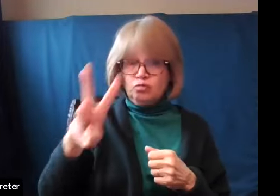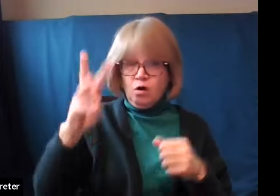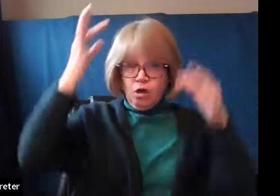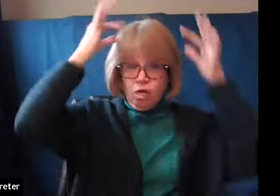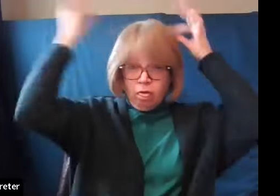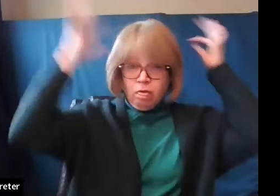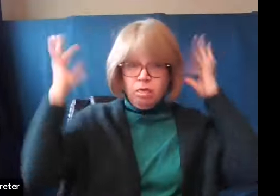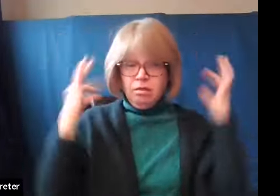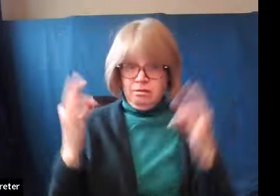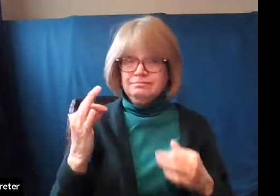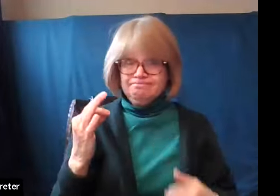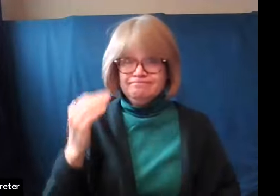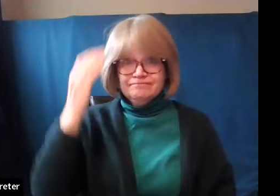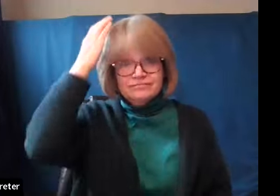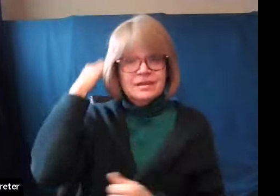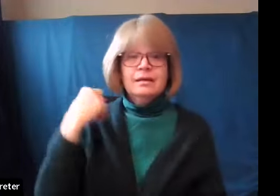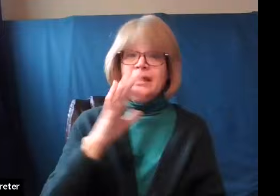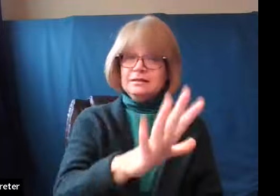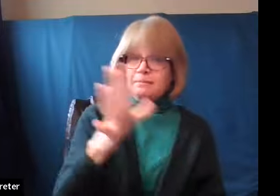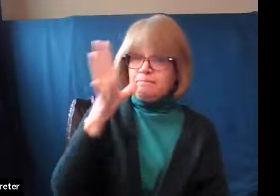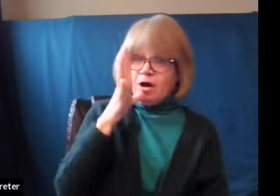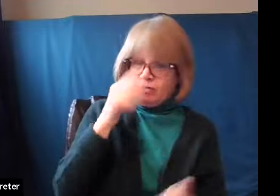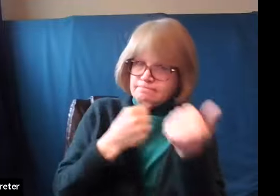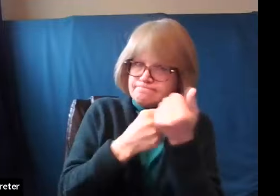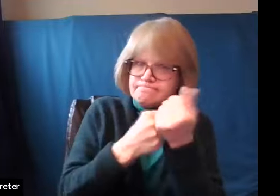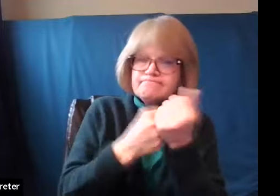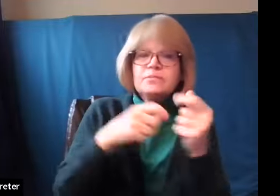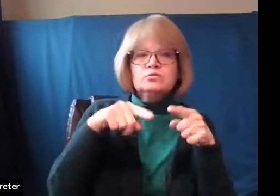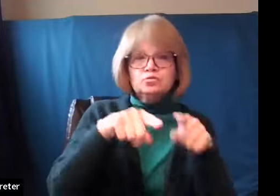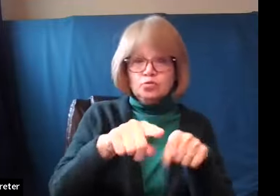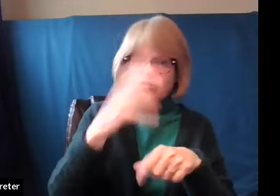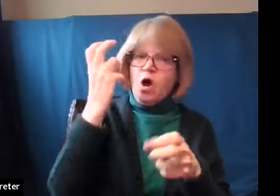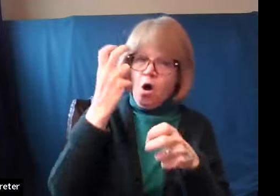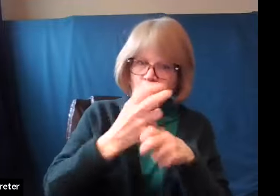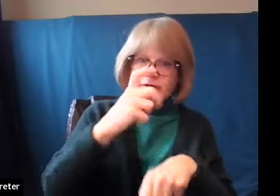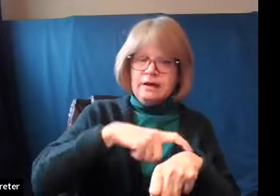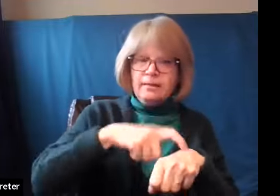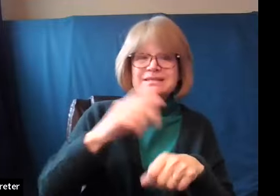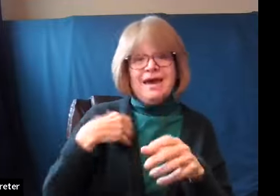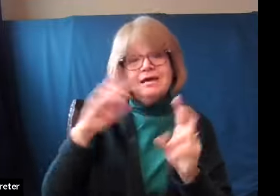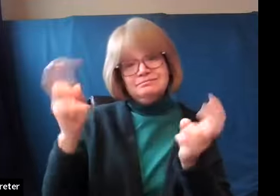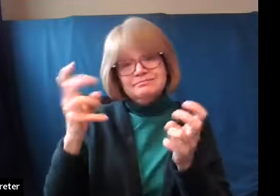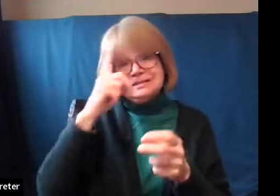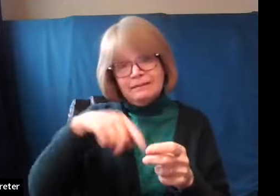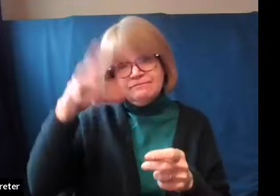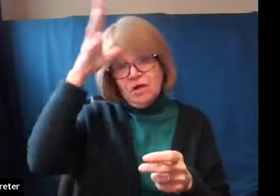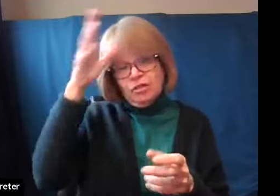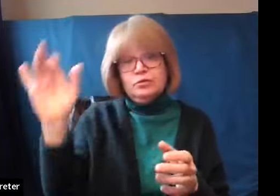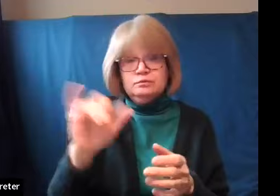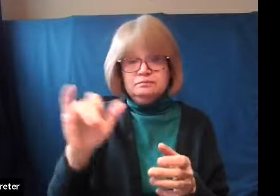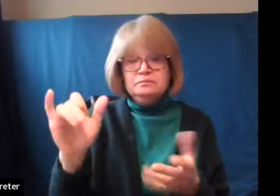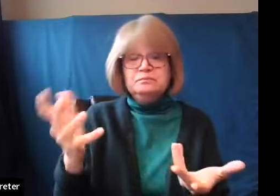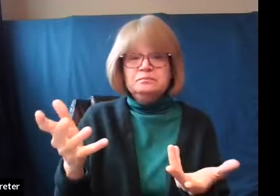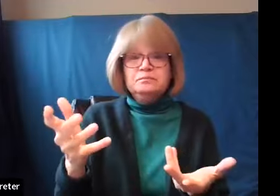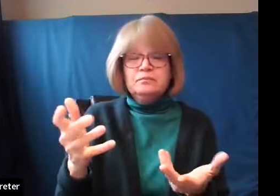wispy hair. He had a mother who stuck by him in rough time, and a stepfather of sorts, siblings